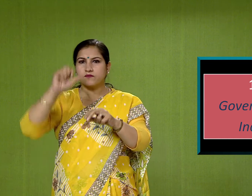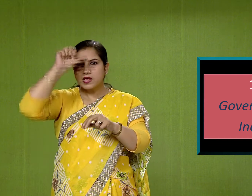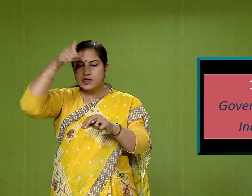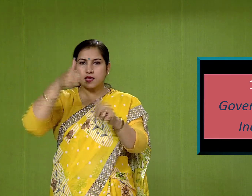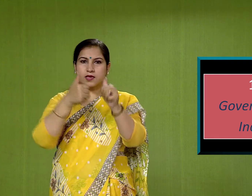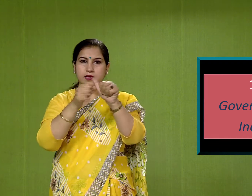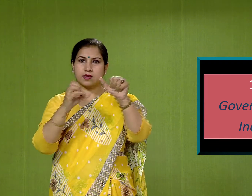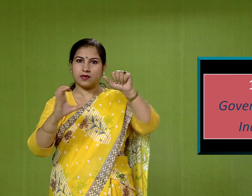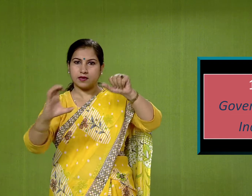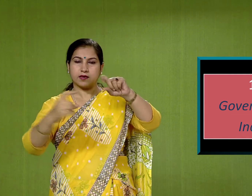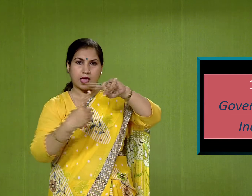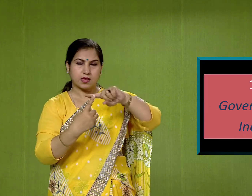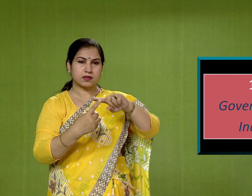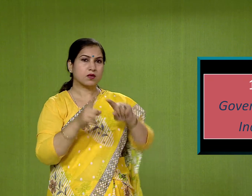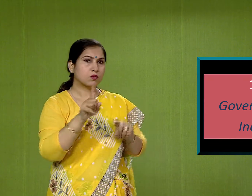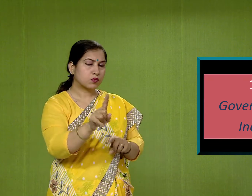of 1935.